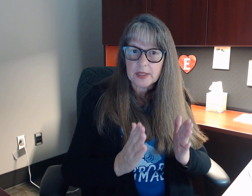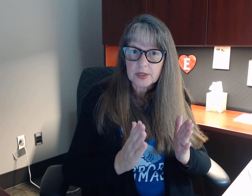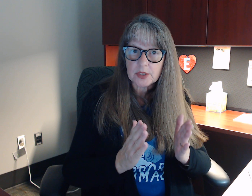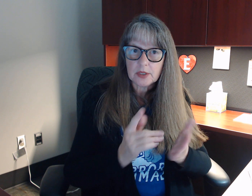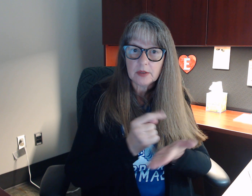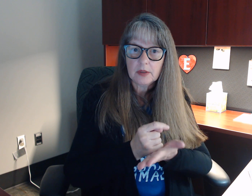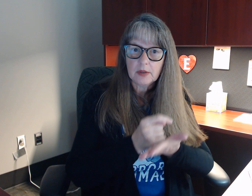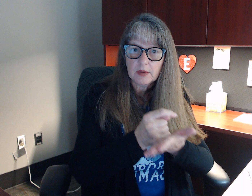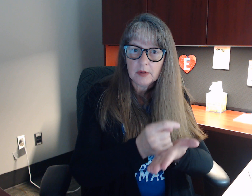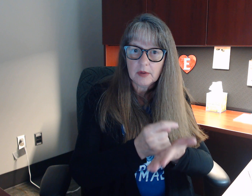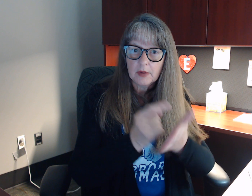therapist,